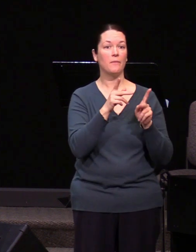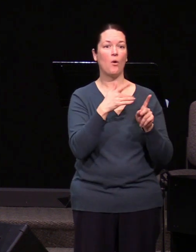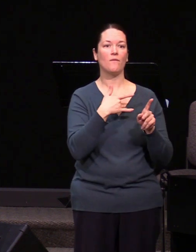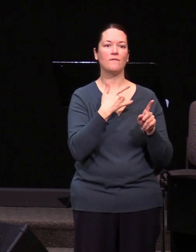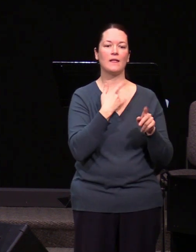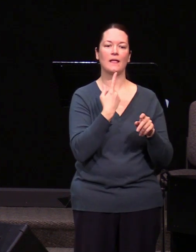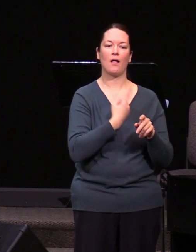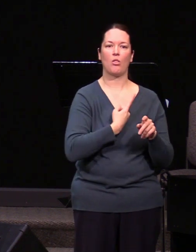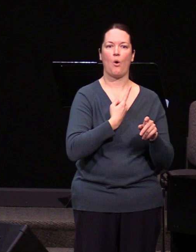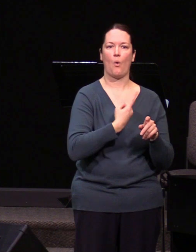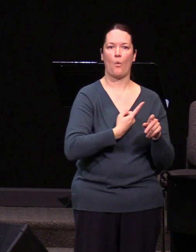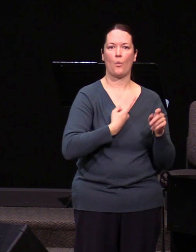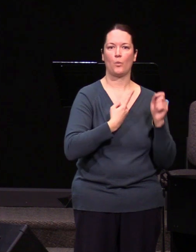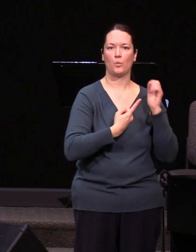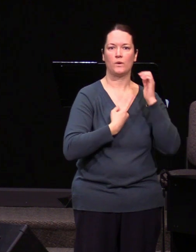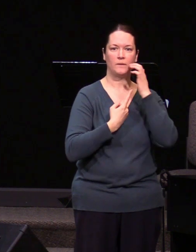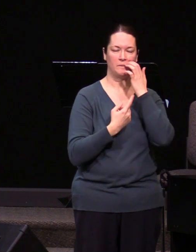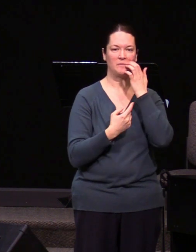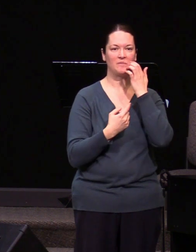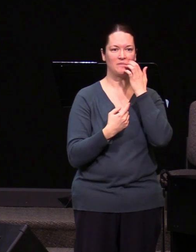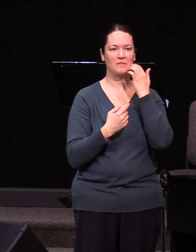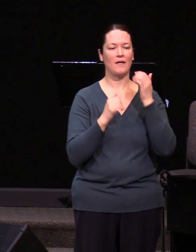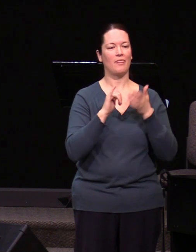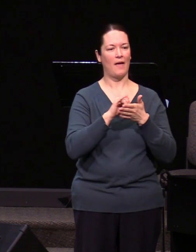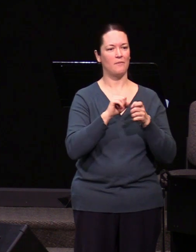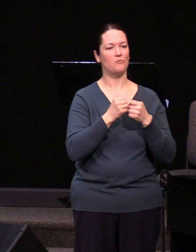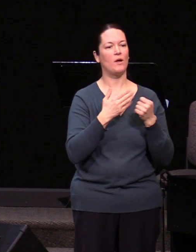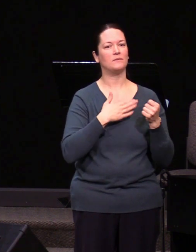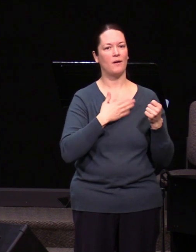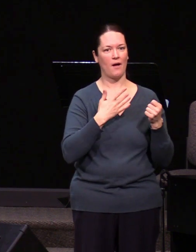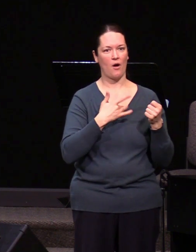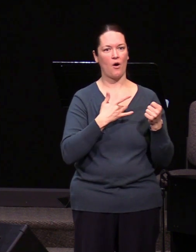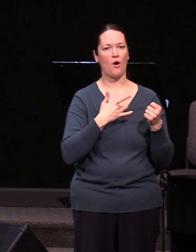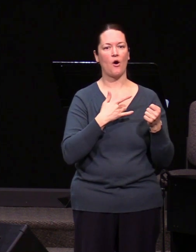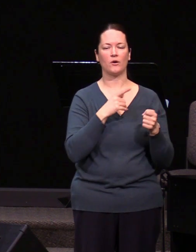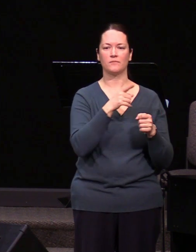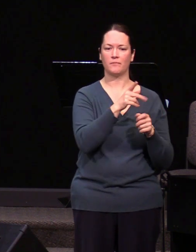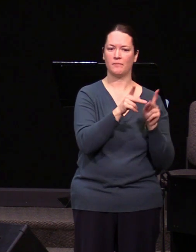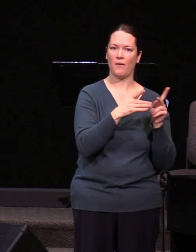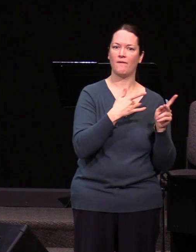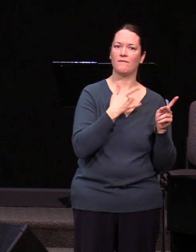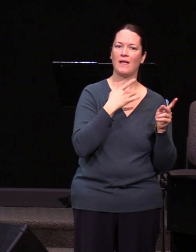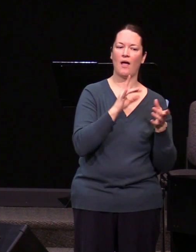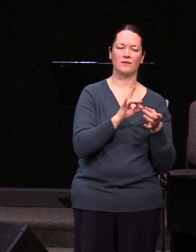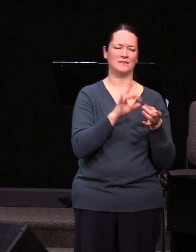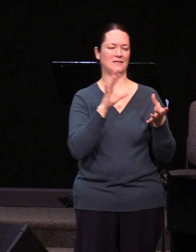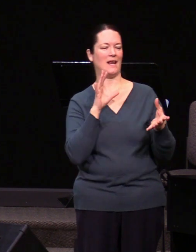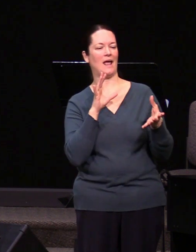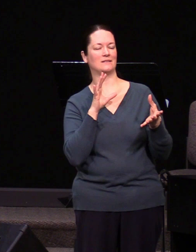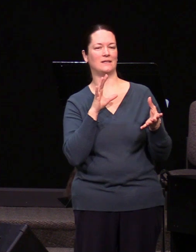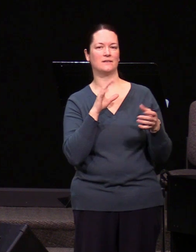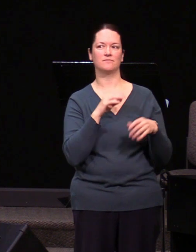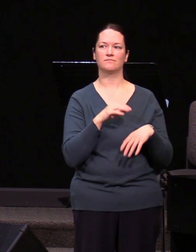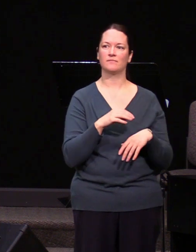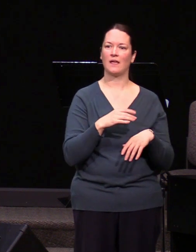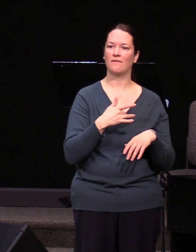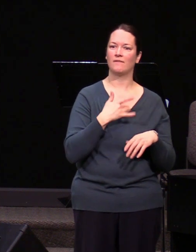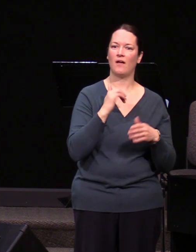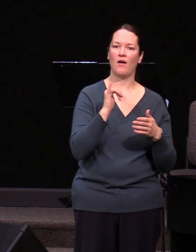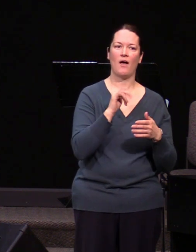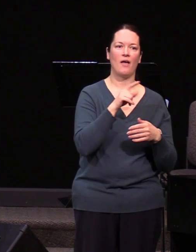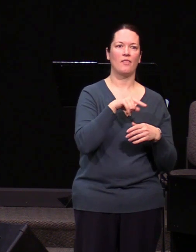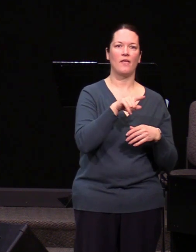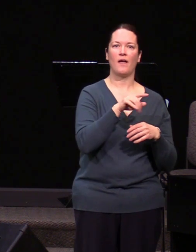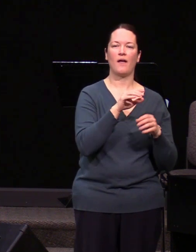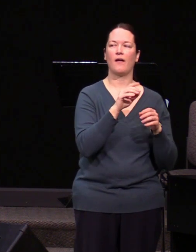alone. What breaks my heart is people that feel disconnected, that feel like they are beyond love or